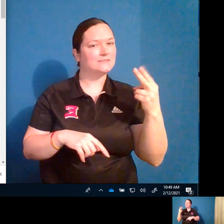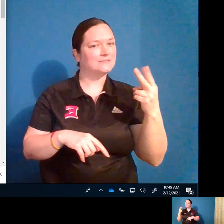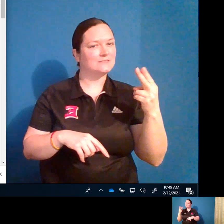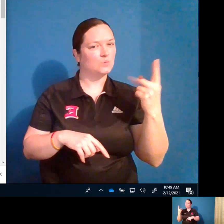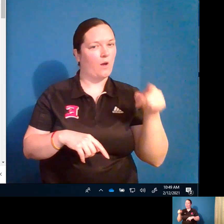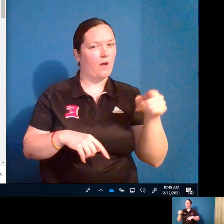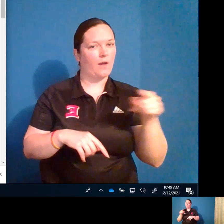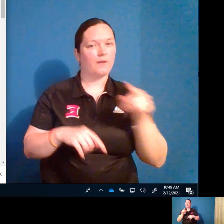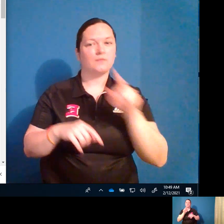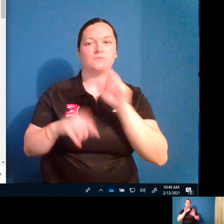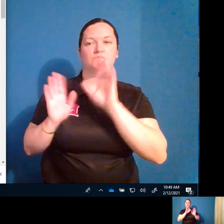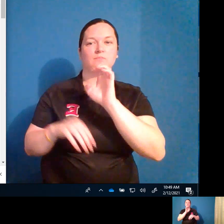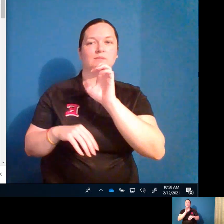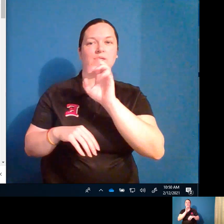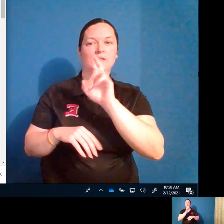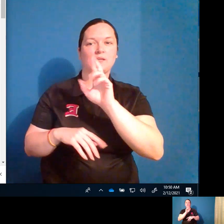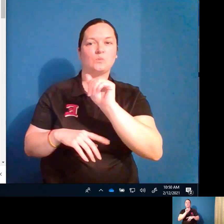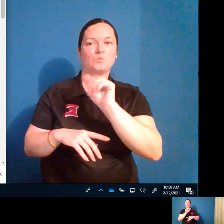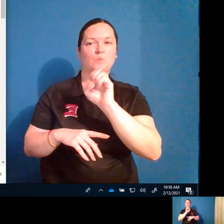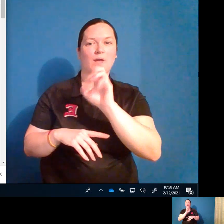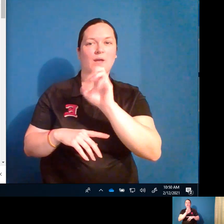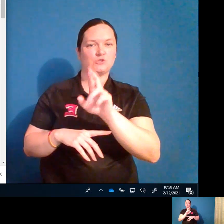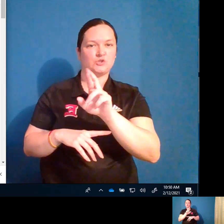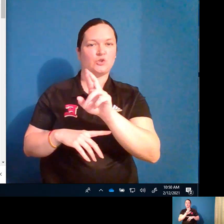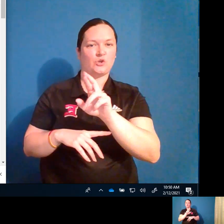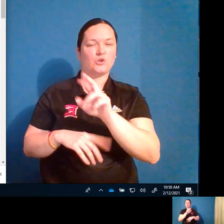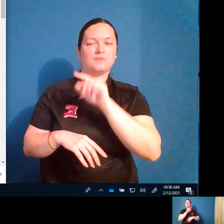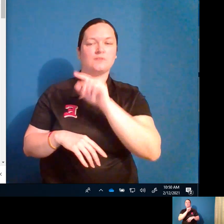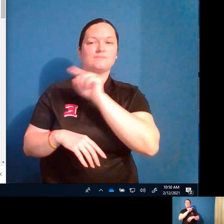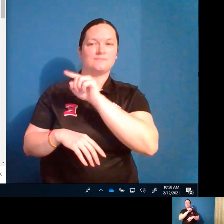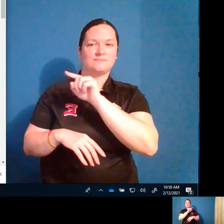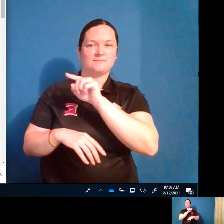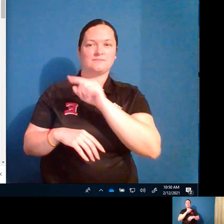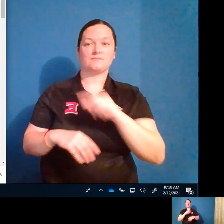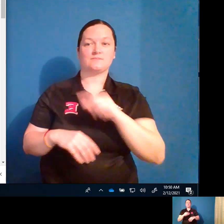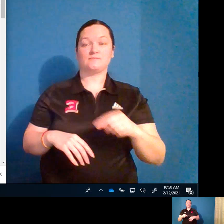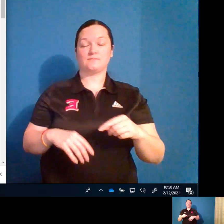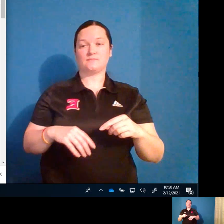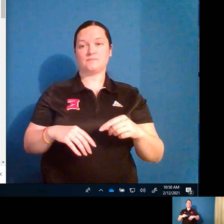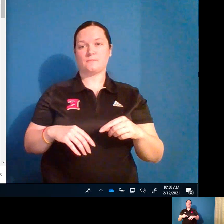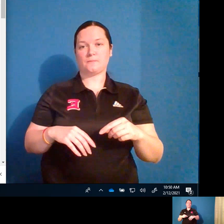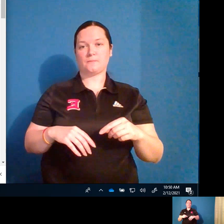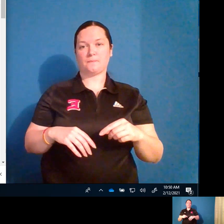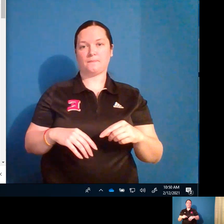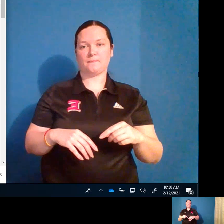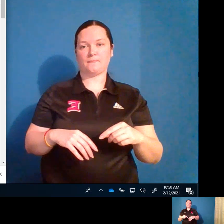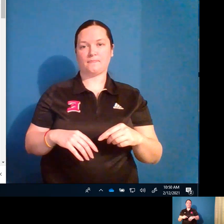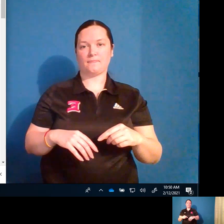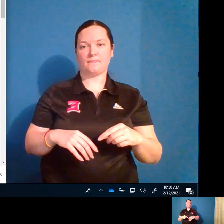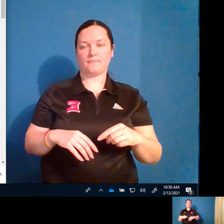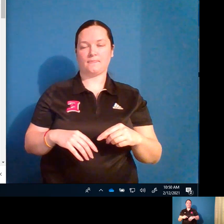eraser tool. So I can come over here and I can